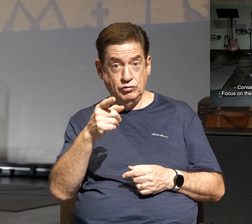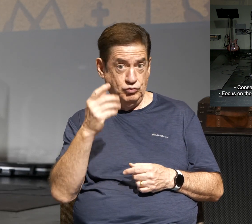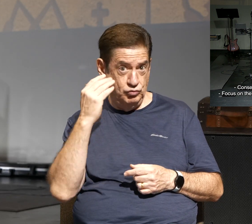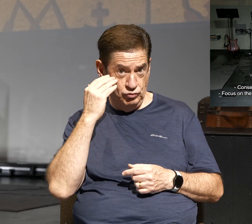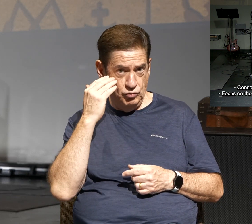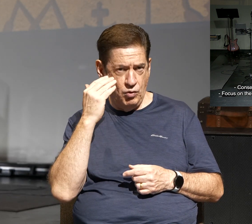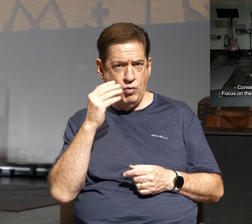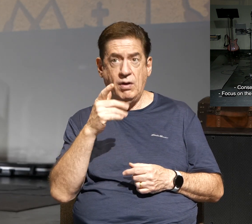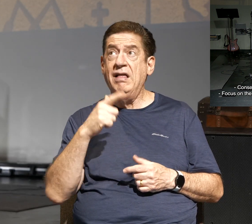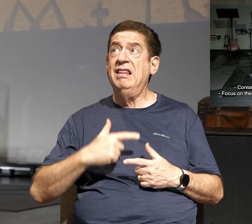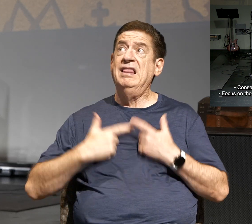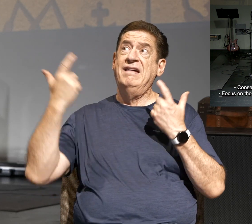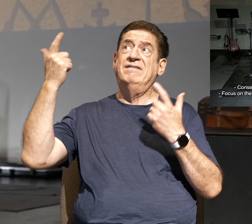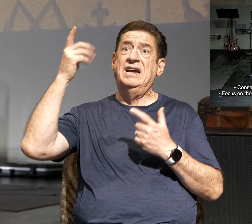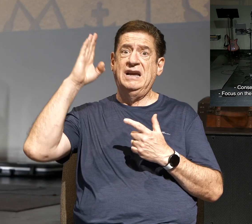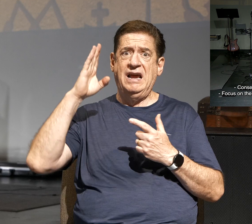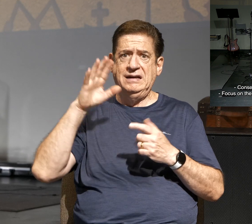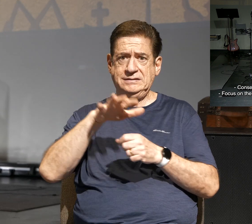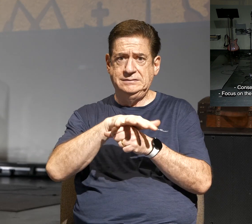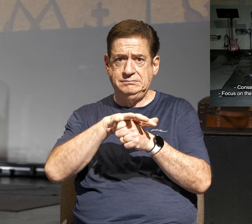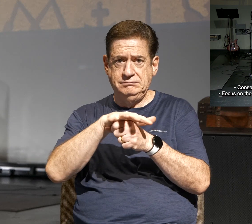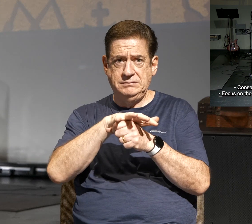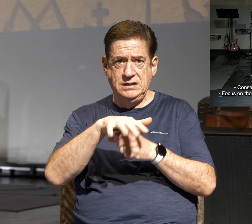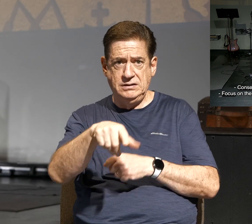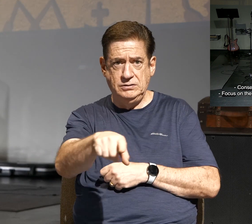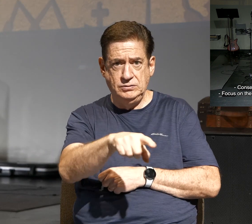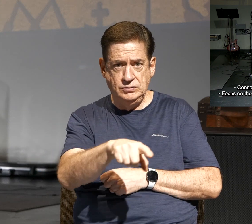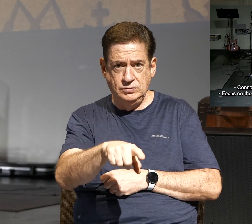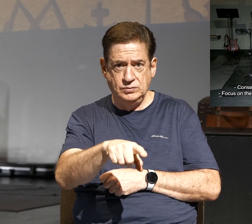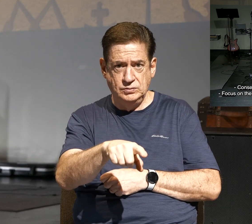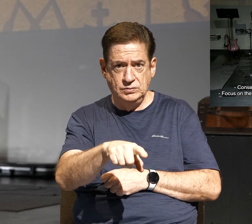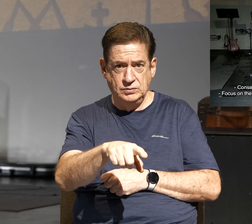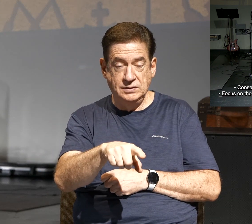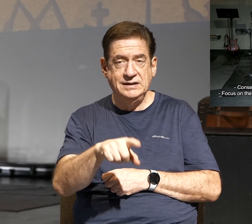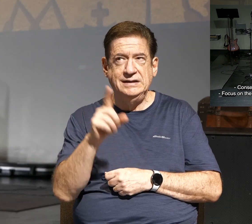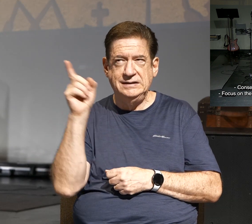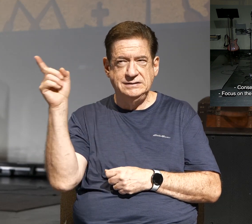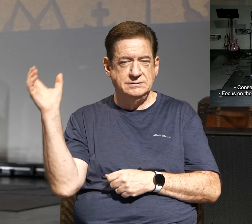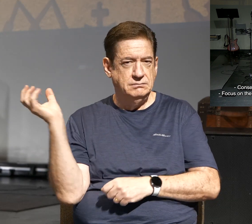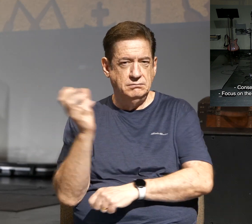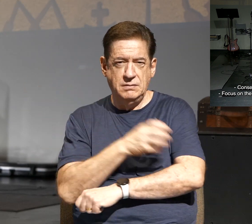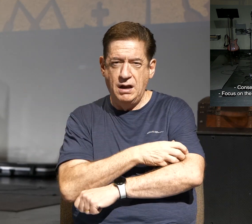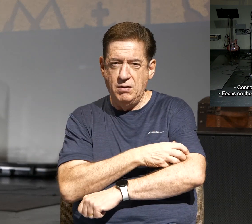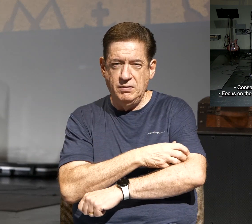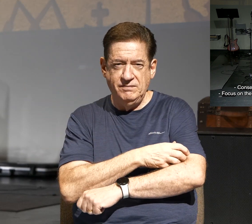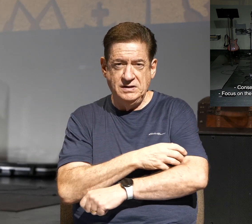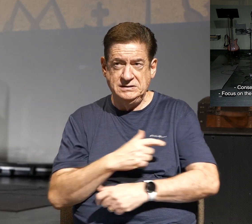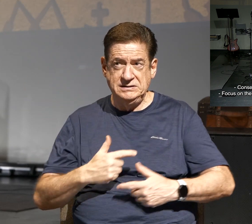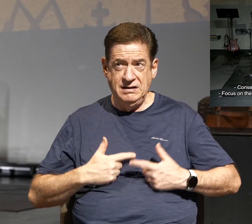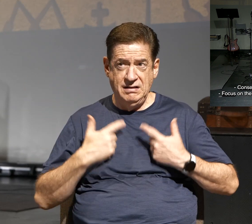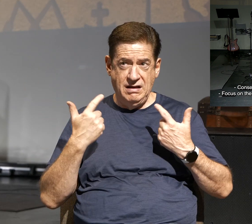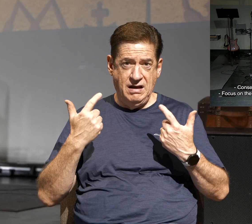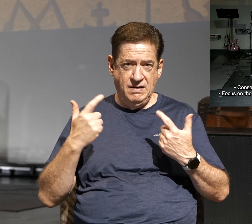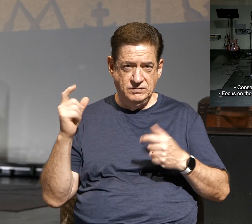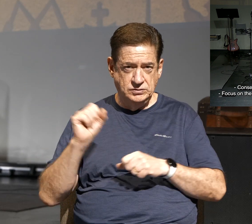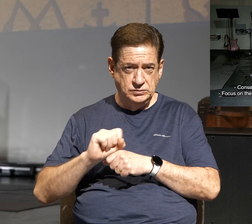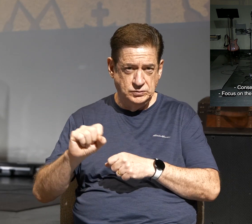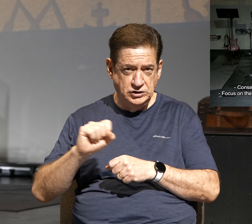that the living God is among you. He is powerful. He's alive. He's